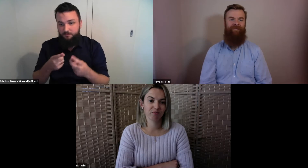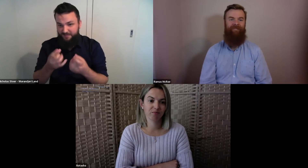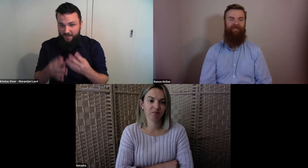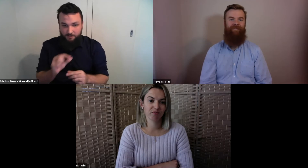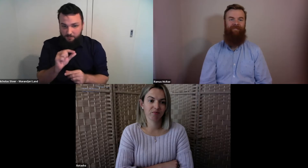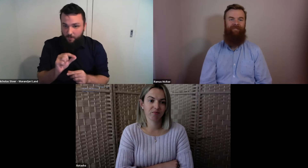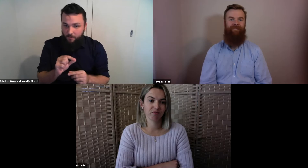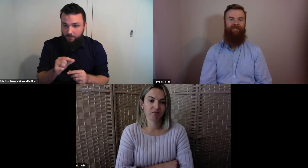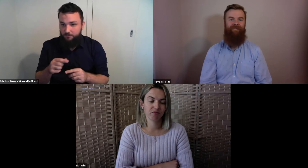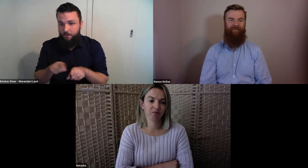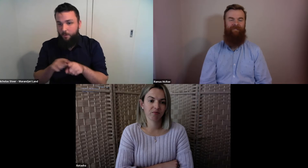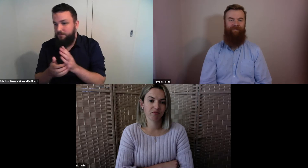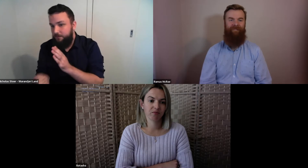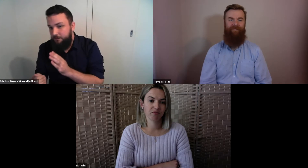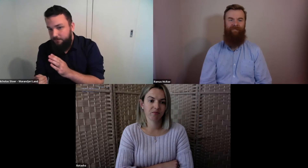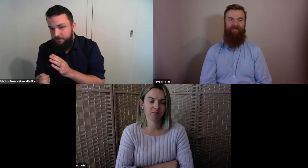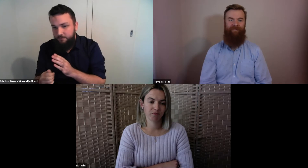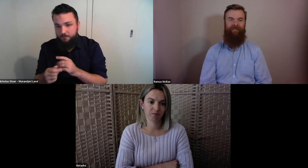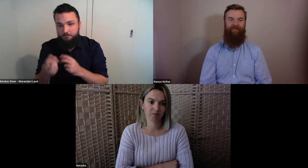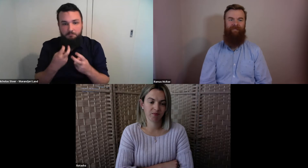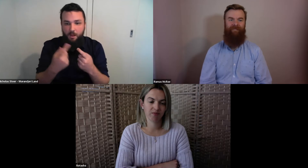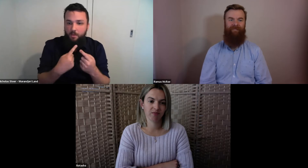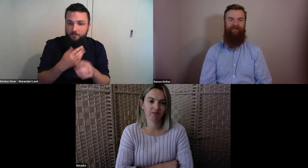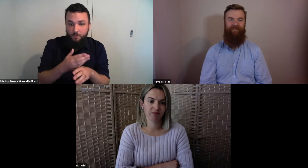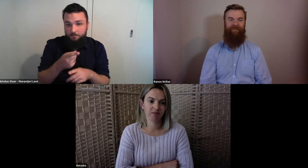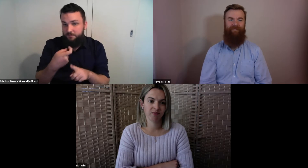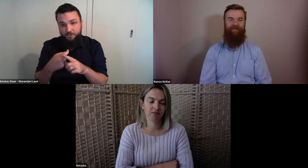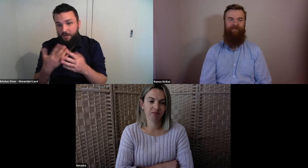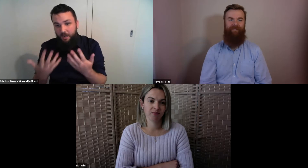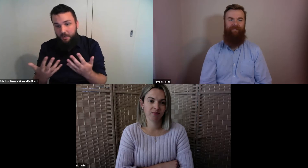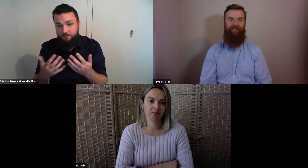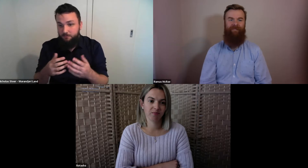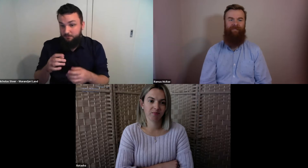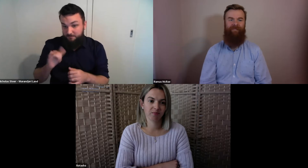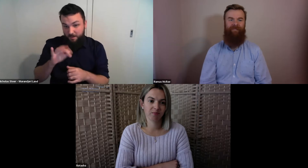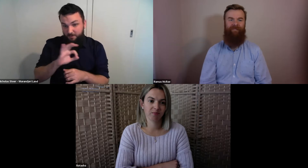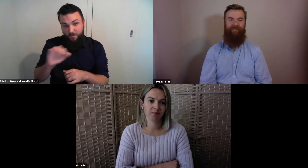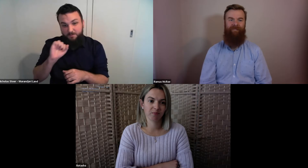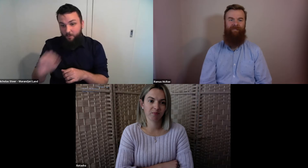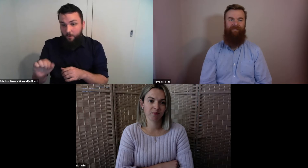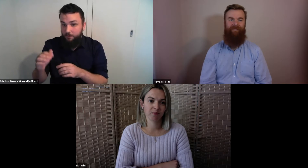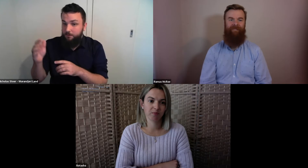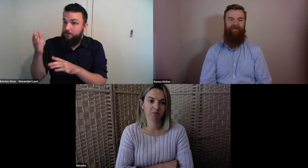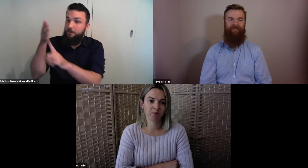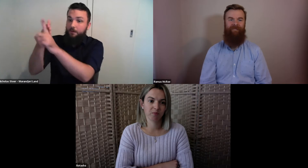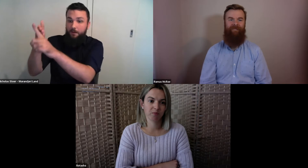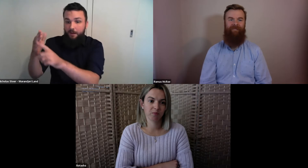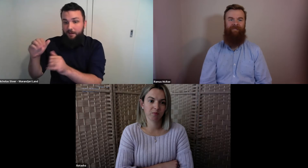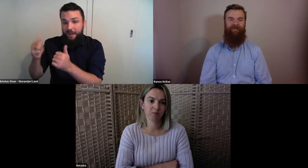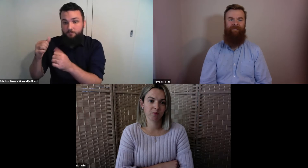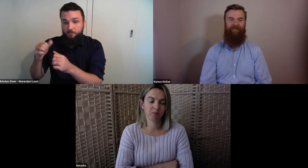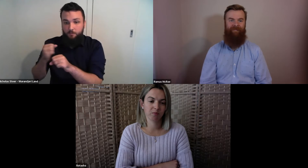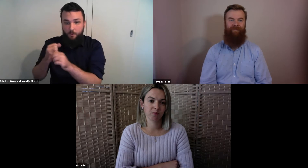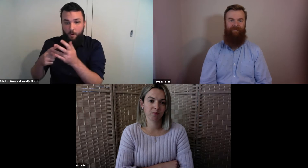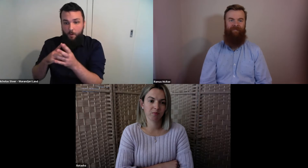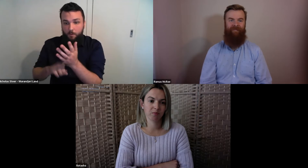down. So as you're looking for work, I think starting off small and starting off slow, whether that be a kitchen hand,